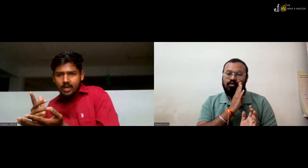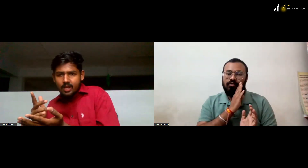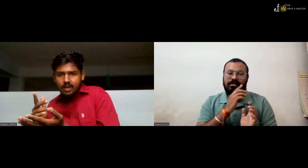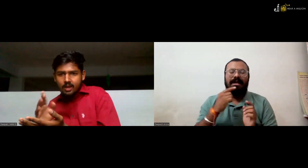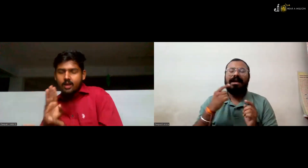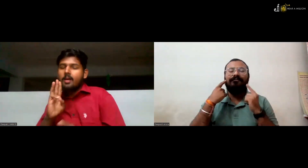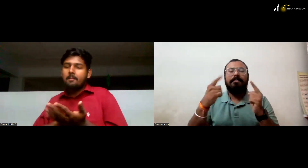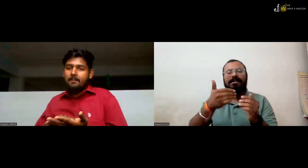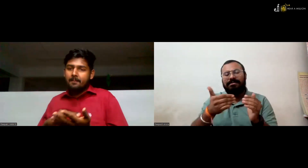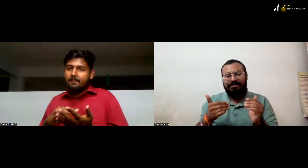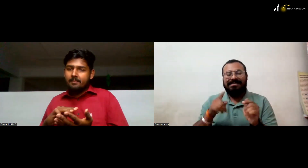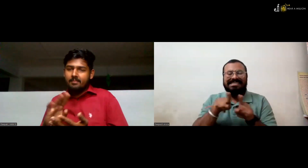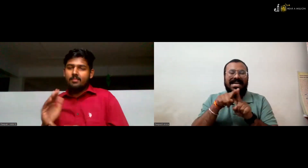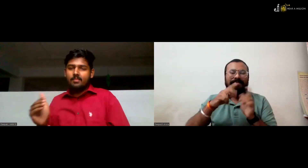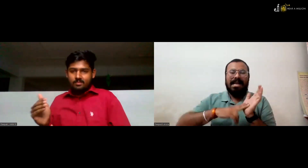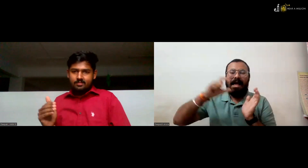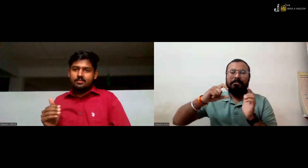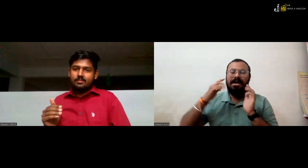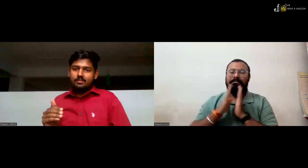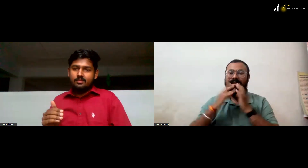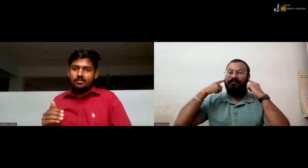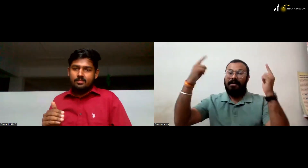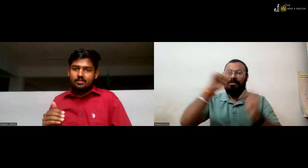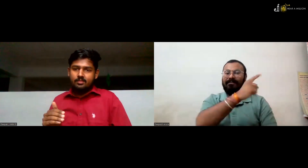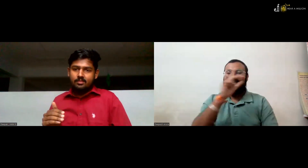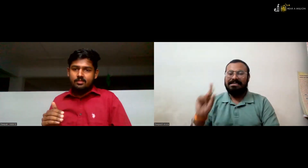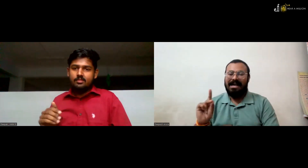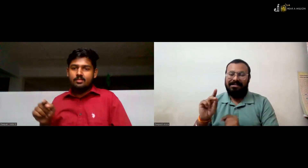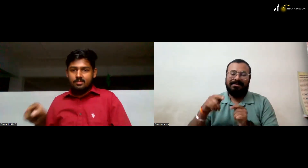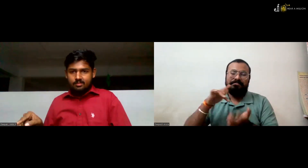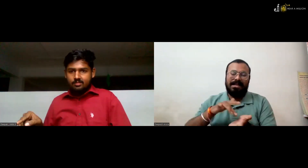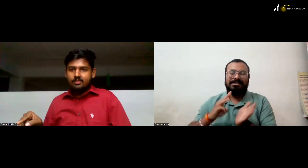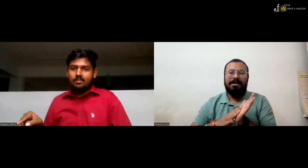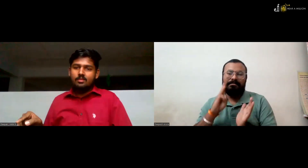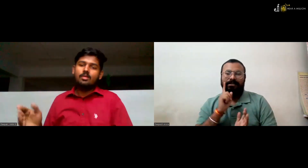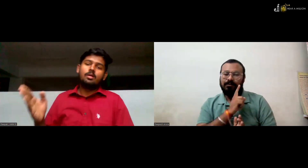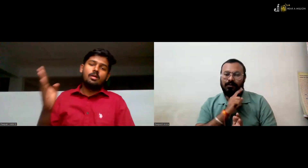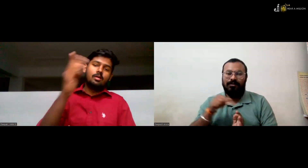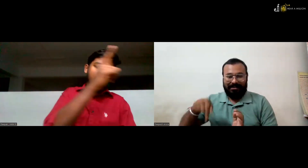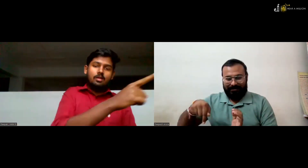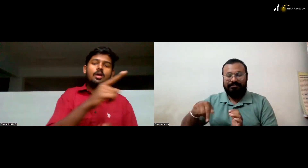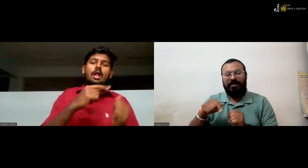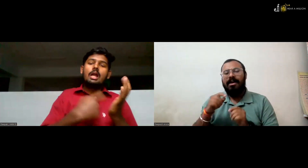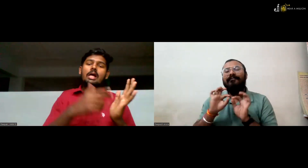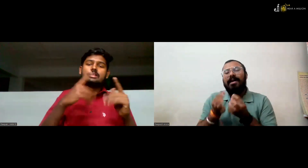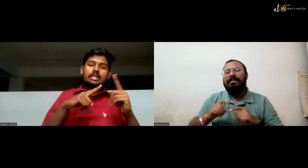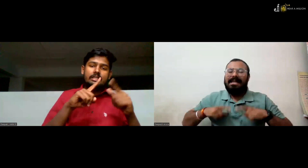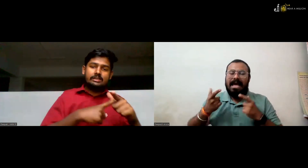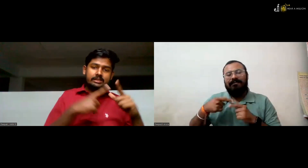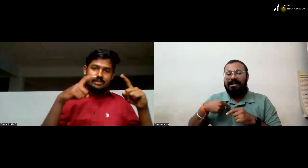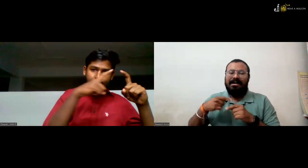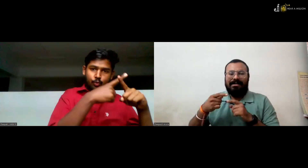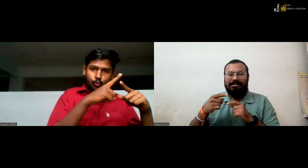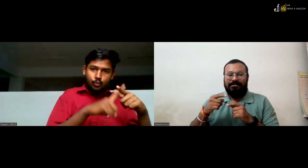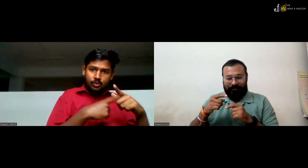where in Madhya Pradesh or somewhere? So it's a place. It is a very famous place, signed